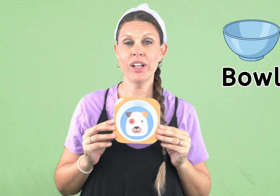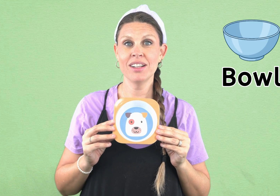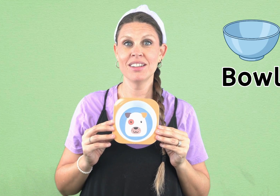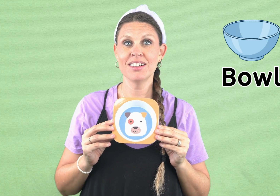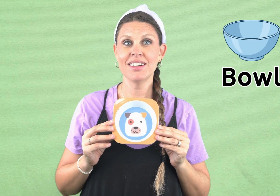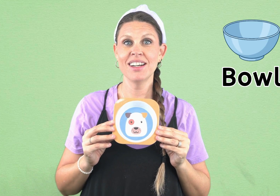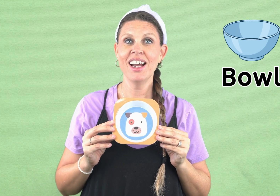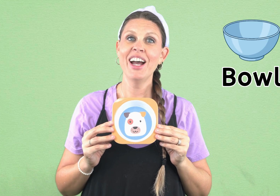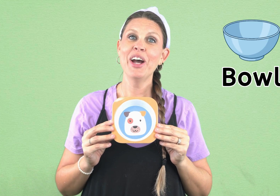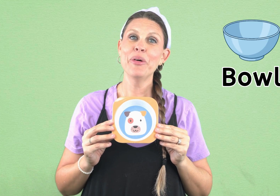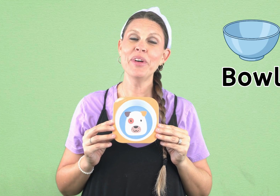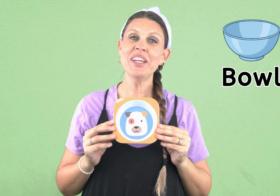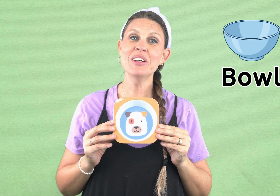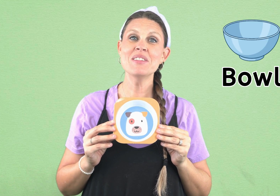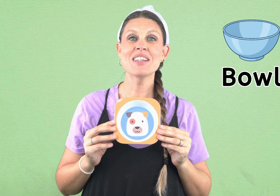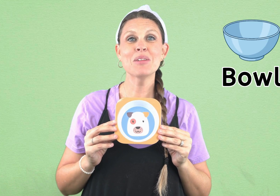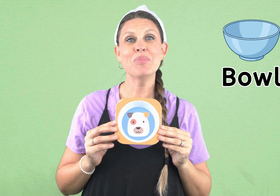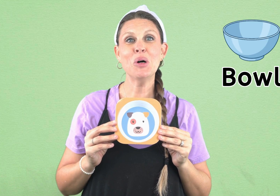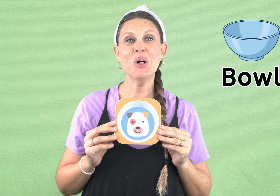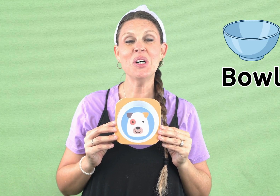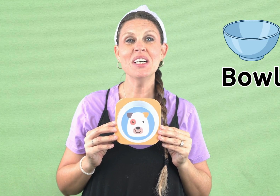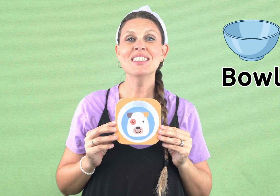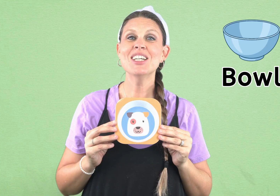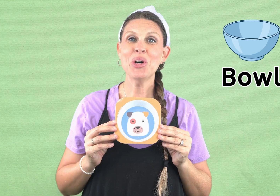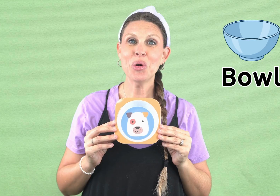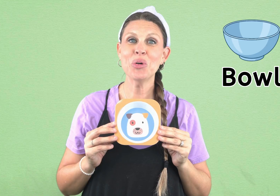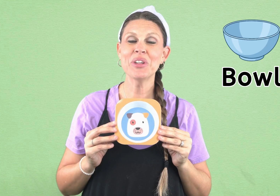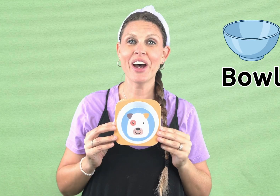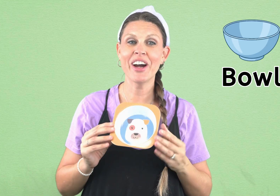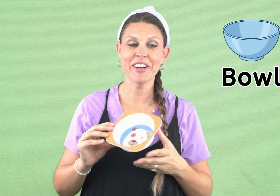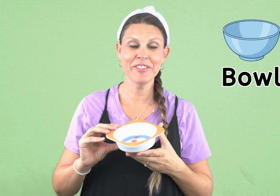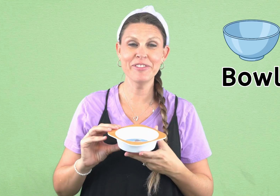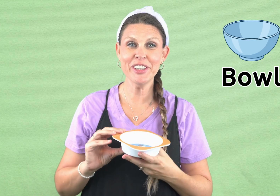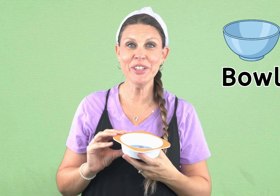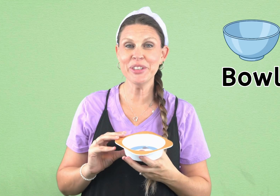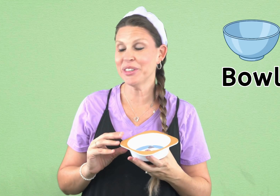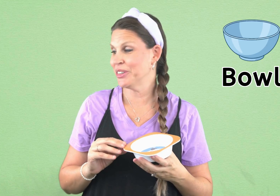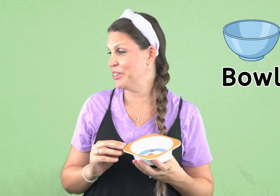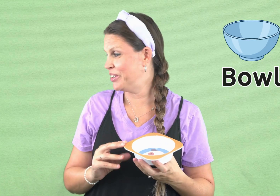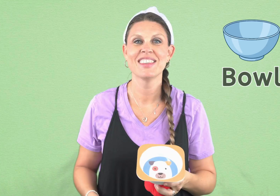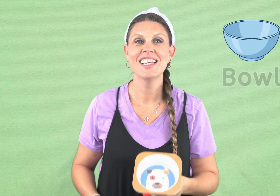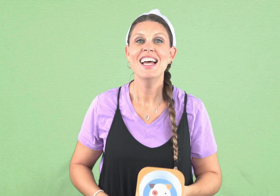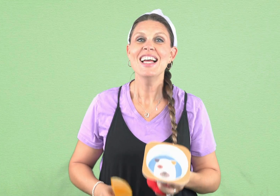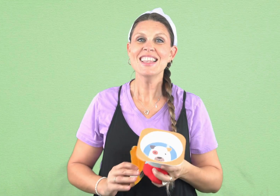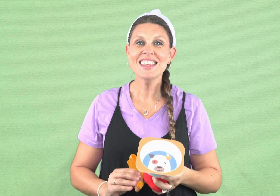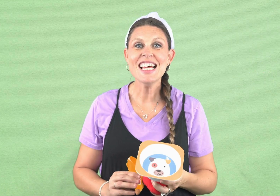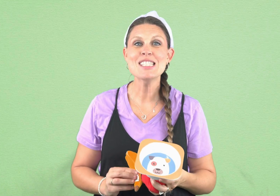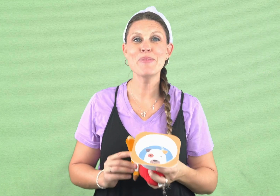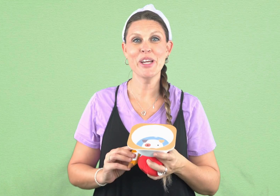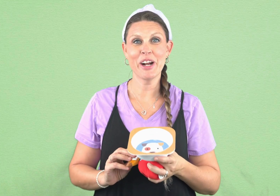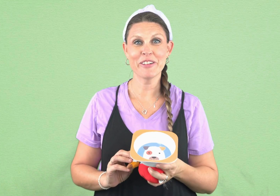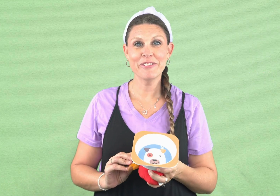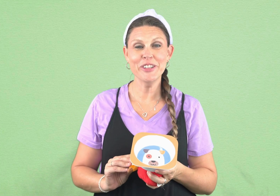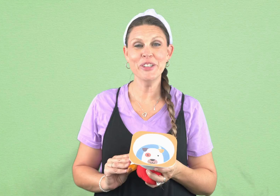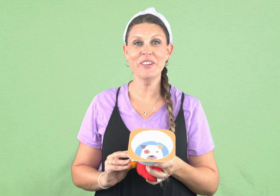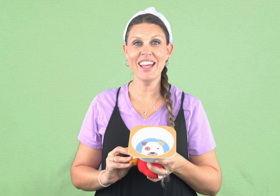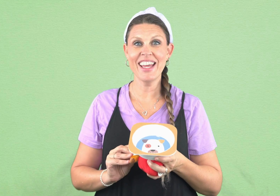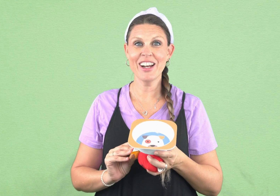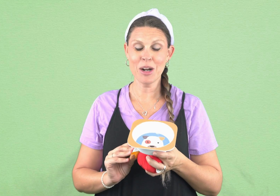Bowl. We use our bowl to hold our food. Let's put our food in